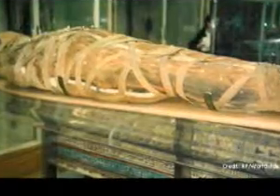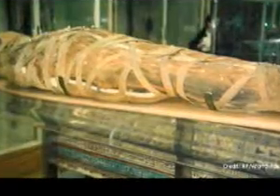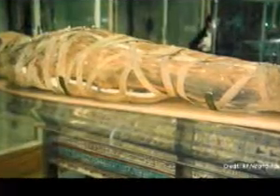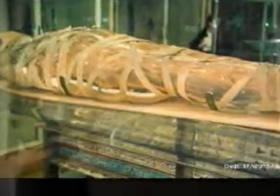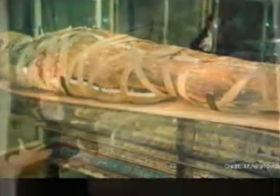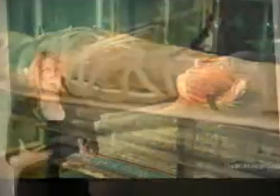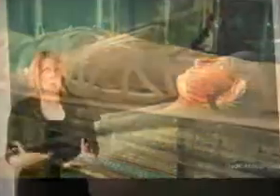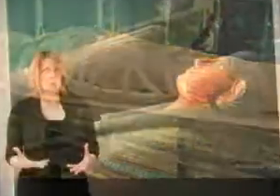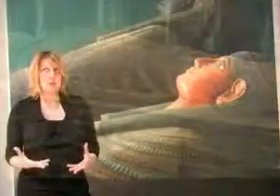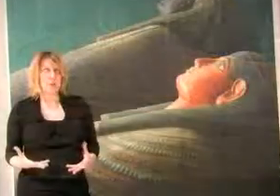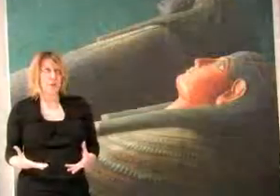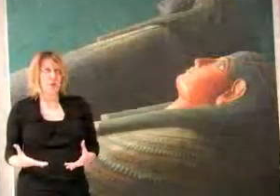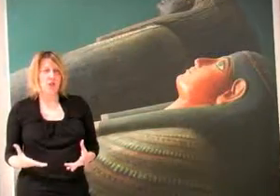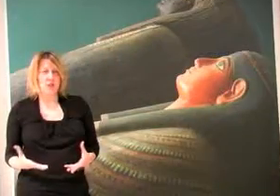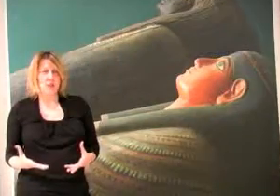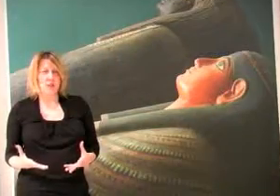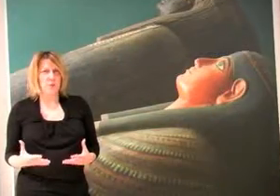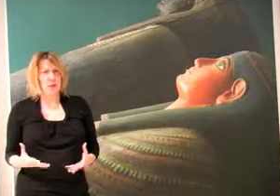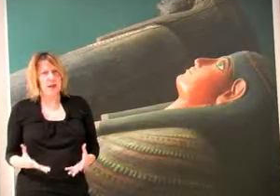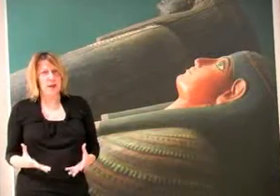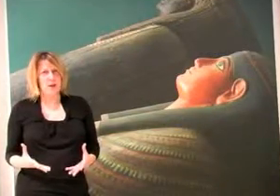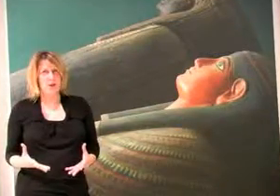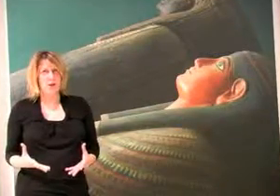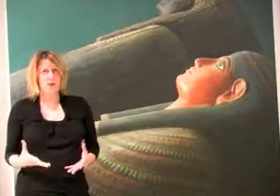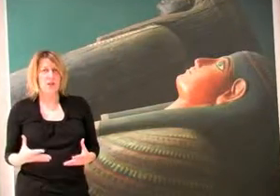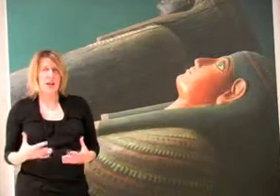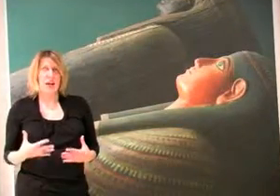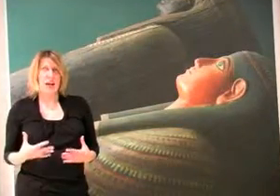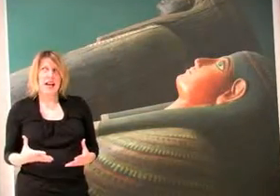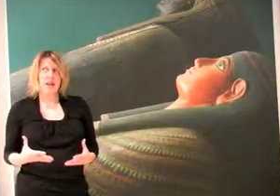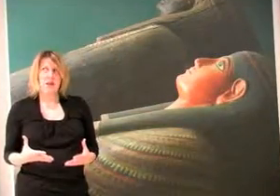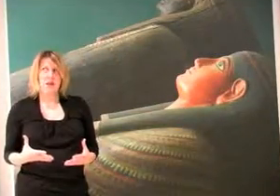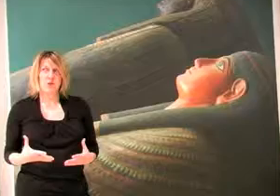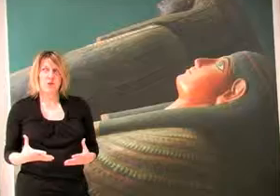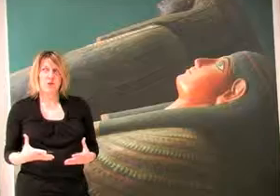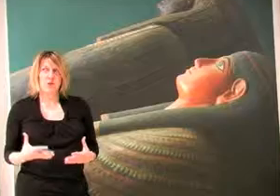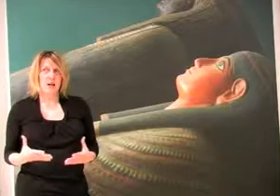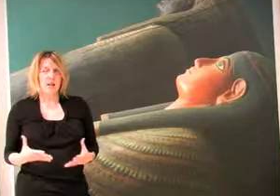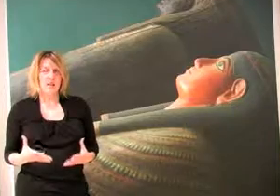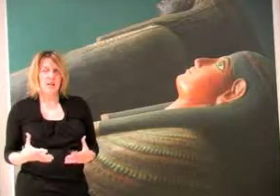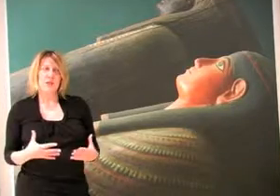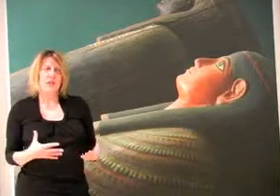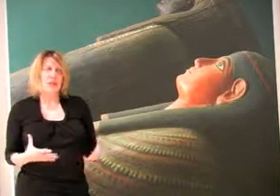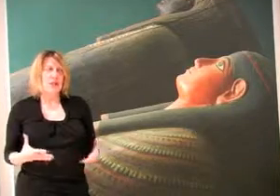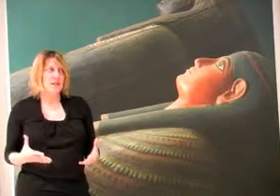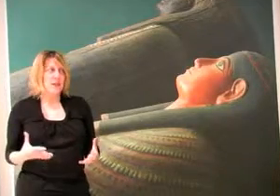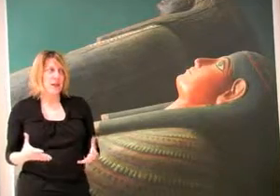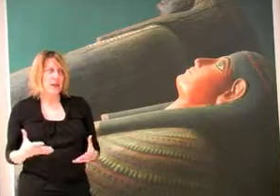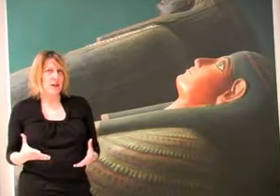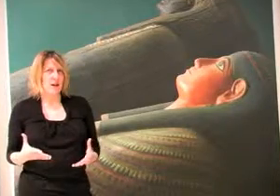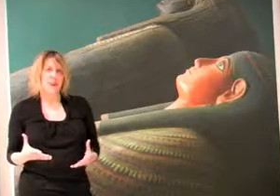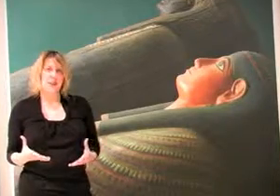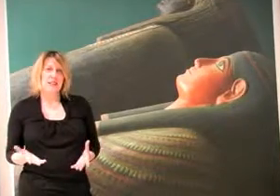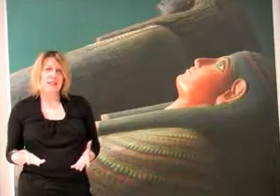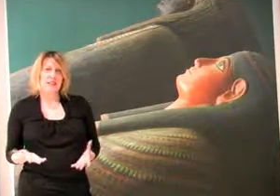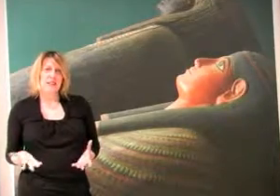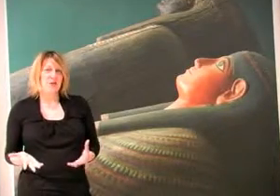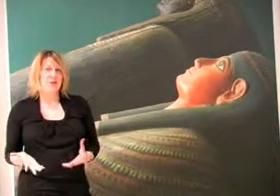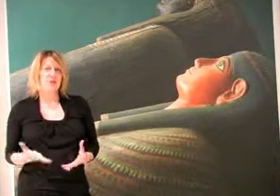happening, priests would chant prayers and recite verses from